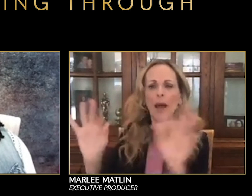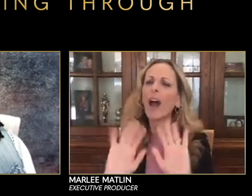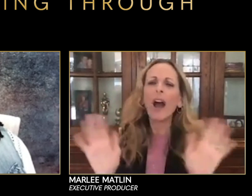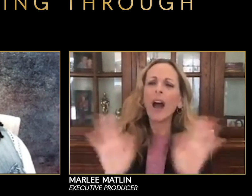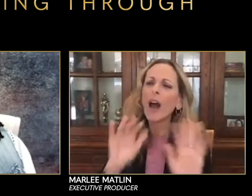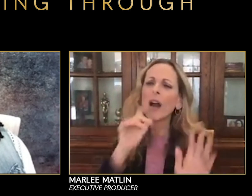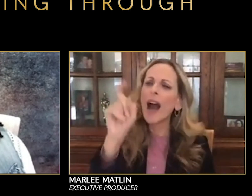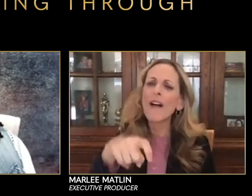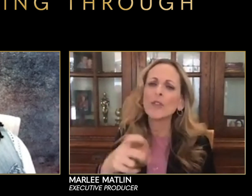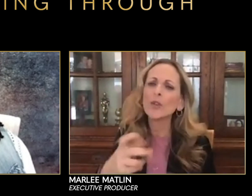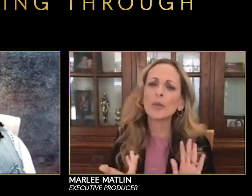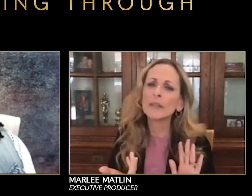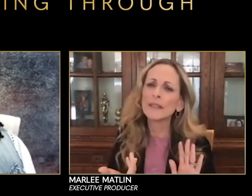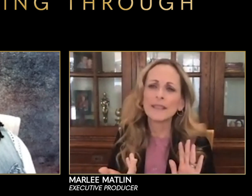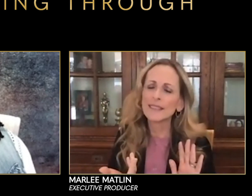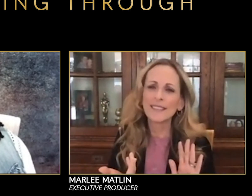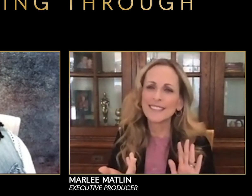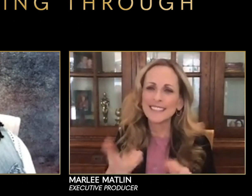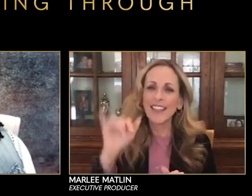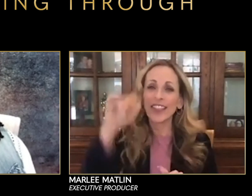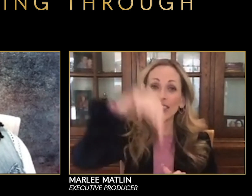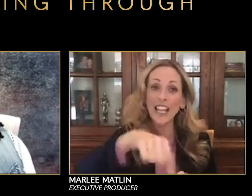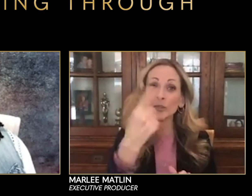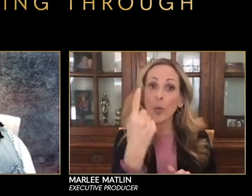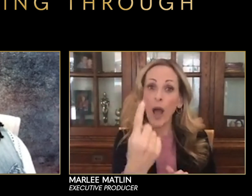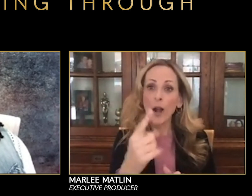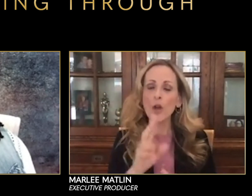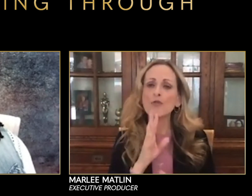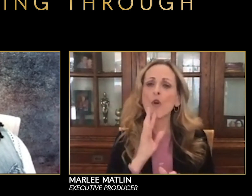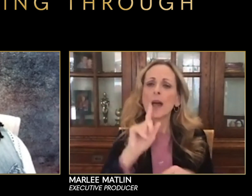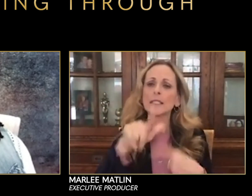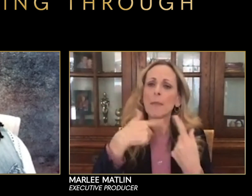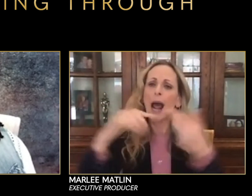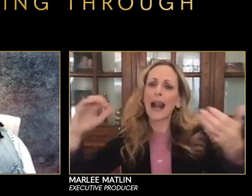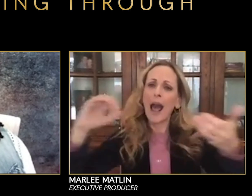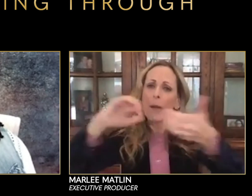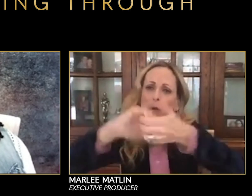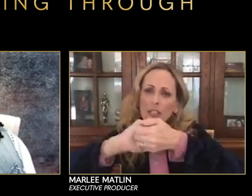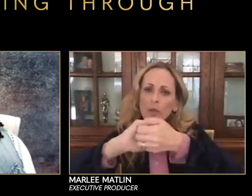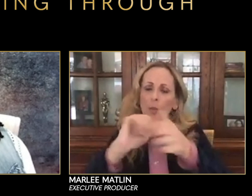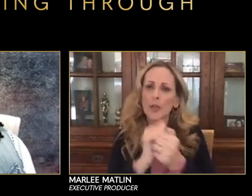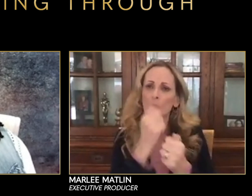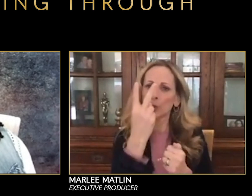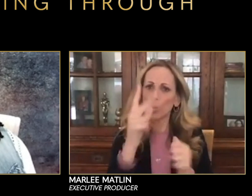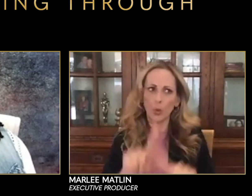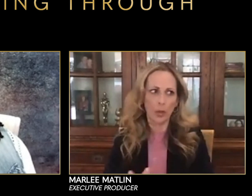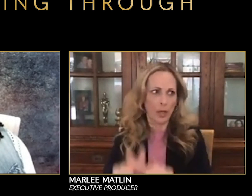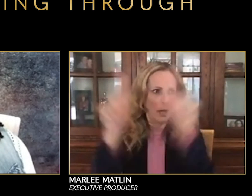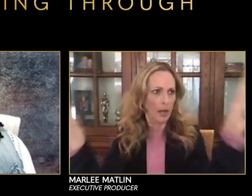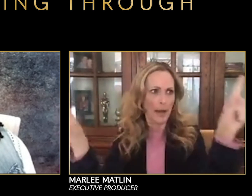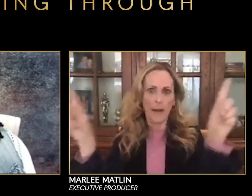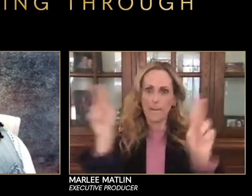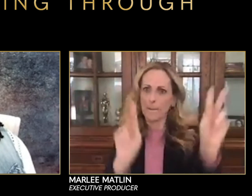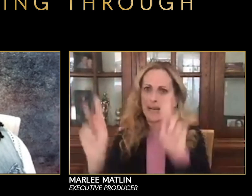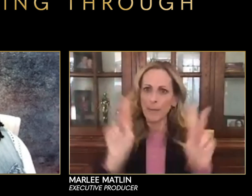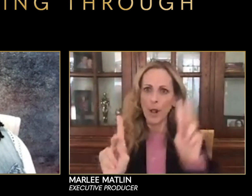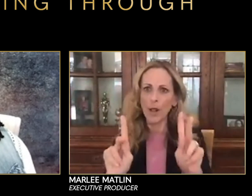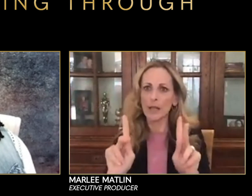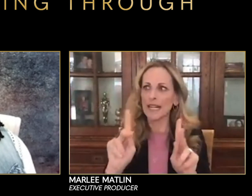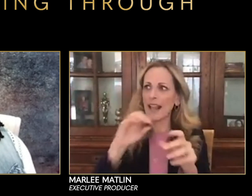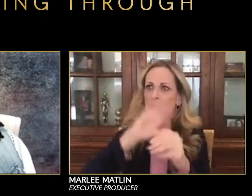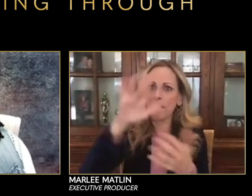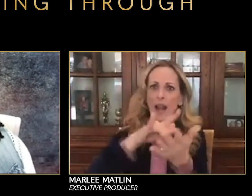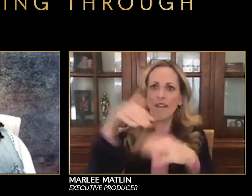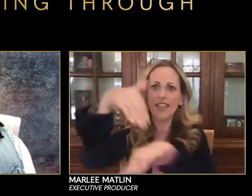disability. We are making it about the disability. And in this case, this film is not. This is a film that talks about a connection